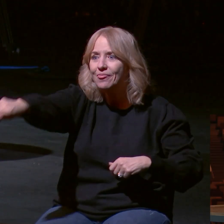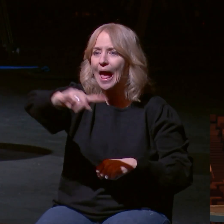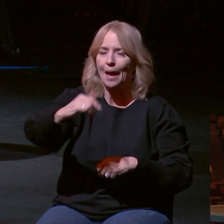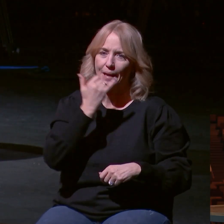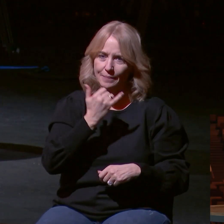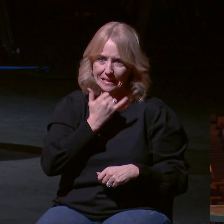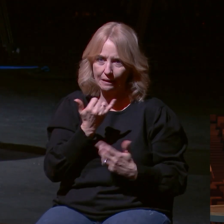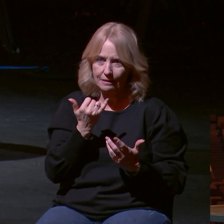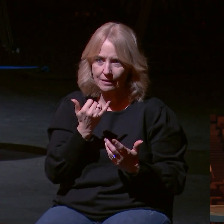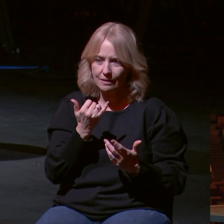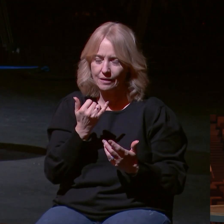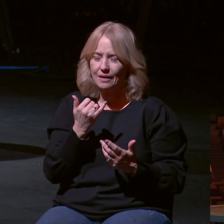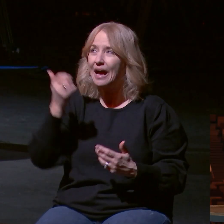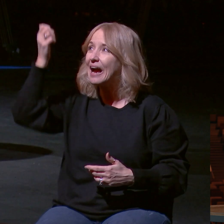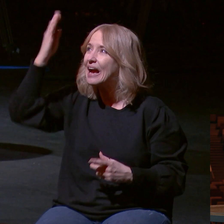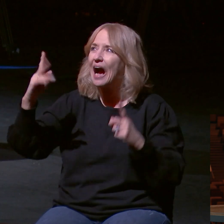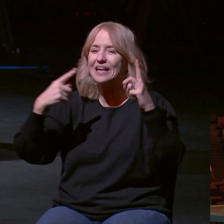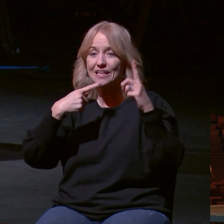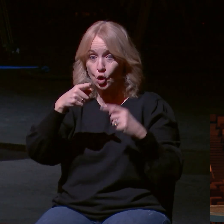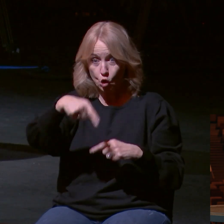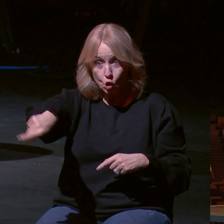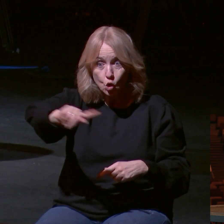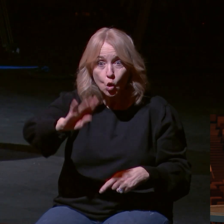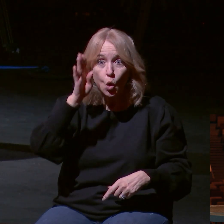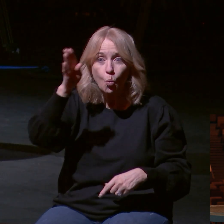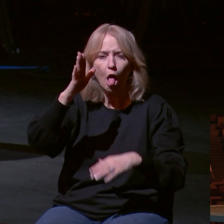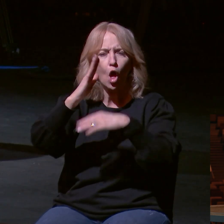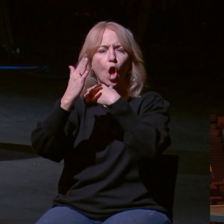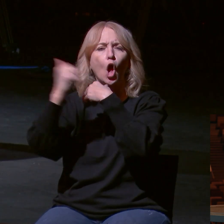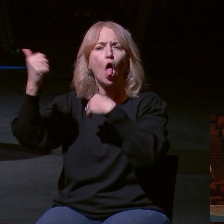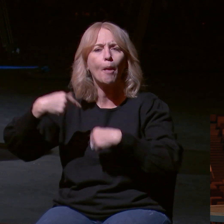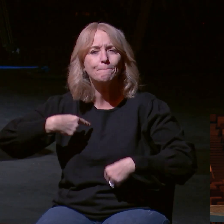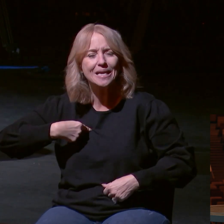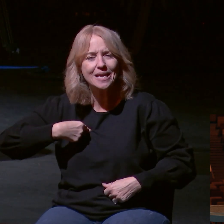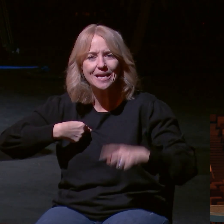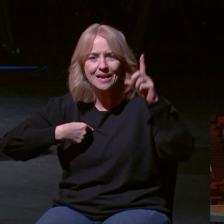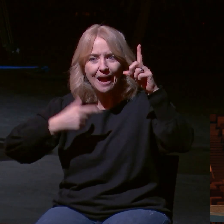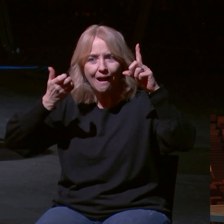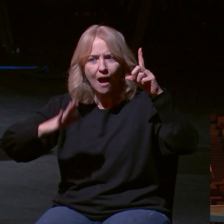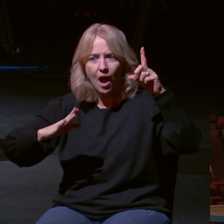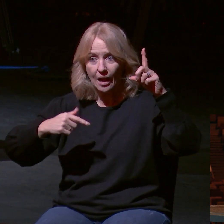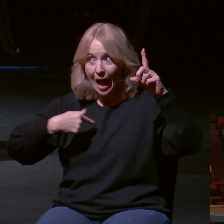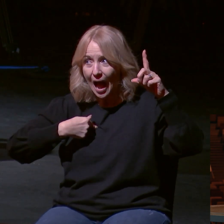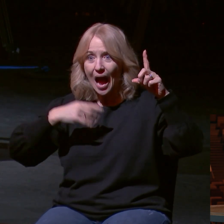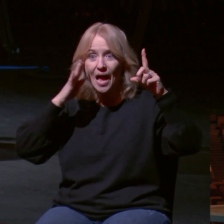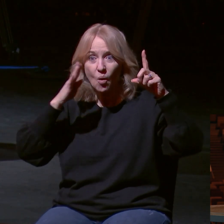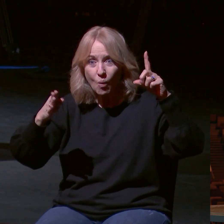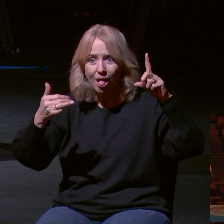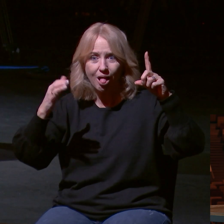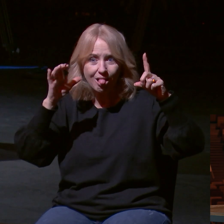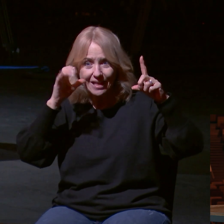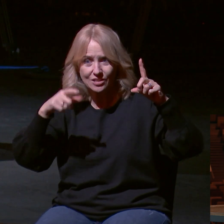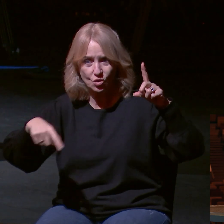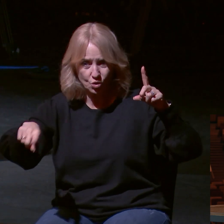me and pray to me, and I will listen. You will seek me, and when you seek me with all your heart, you will